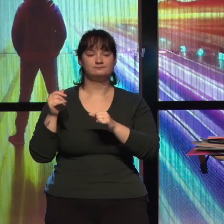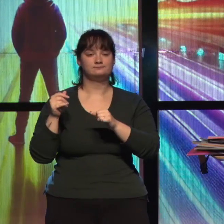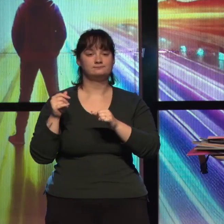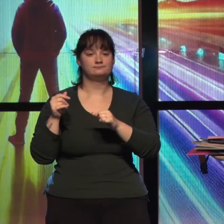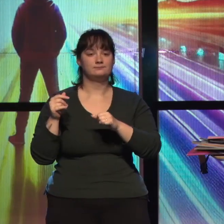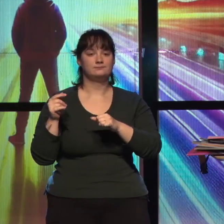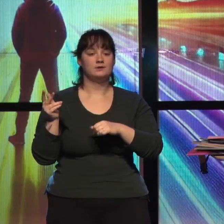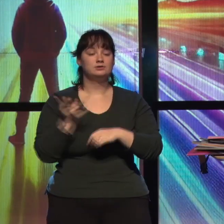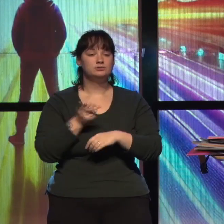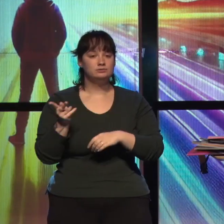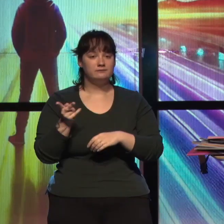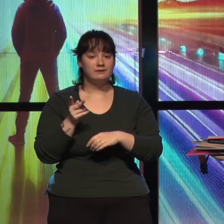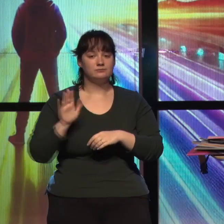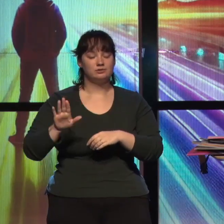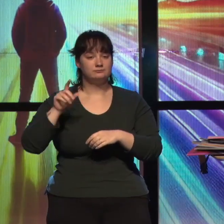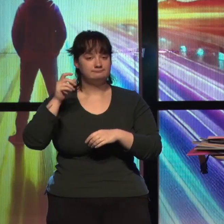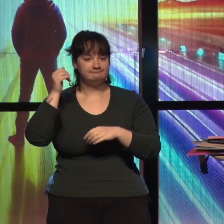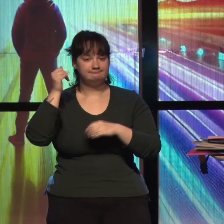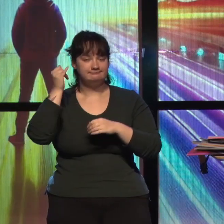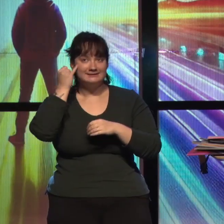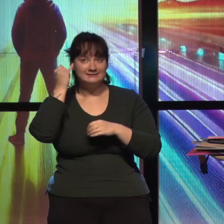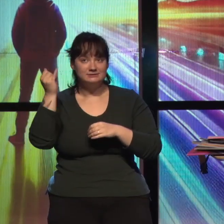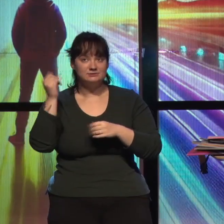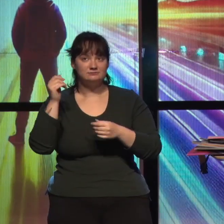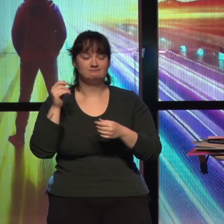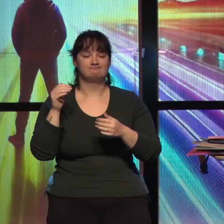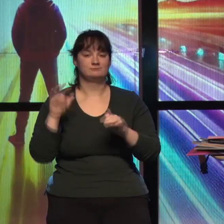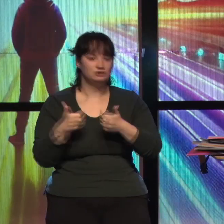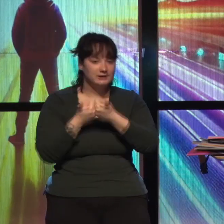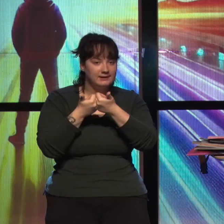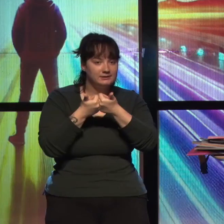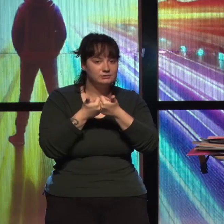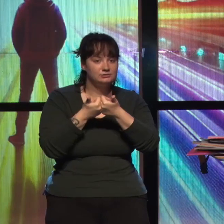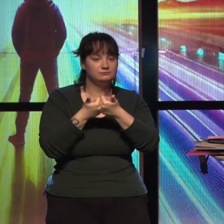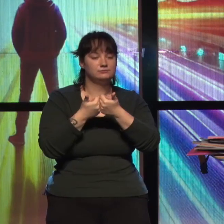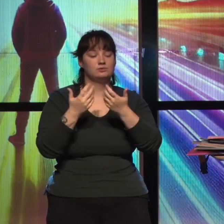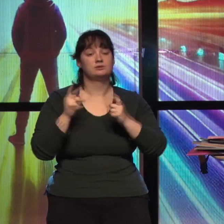what she sees around her. So her big desire is to go see the wizard. The wizard will make her